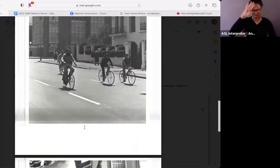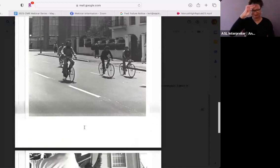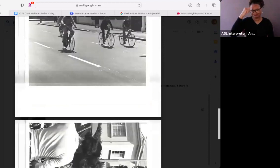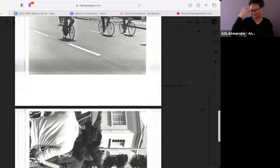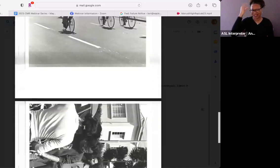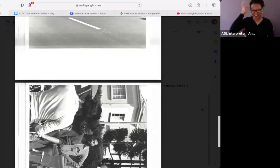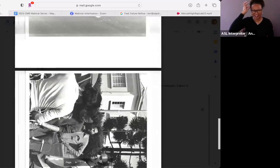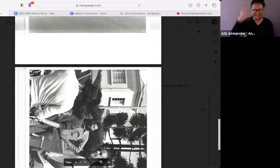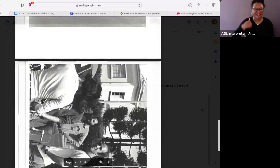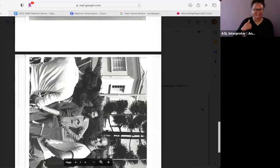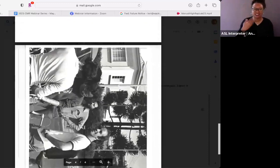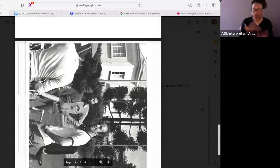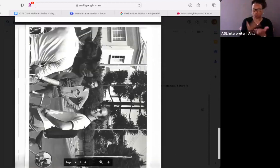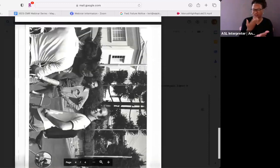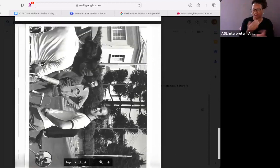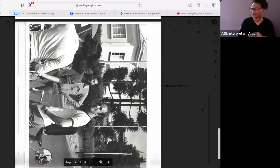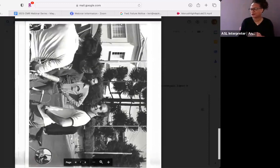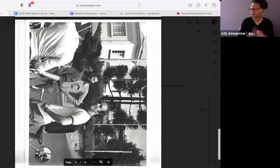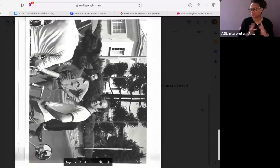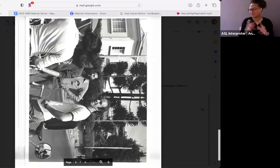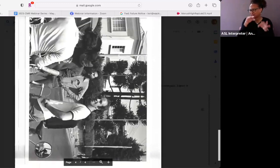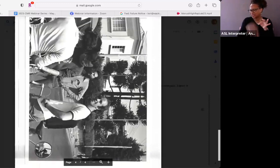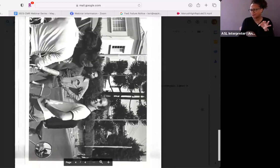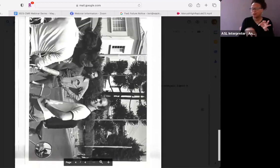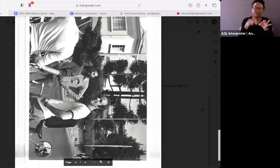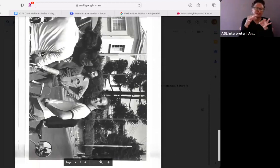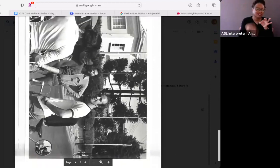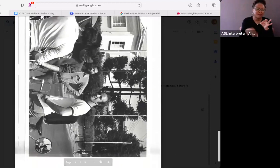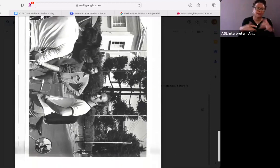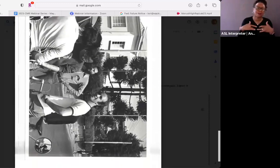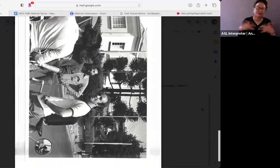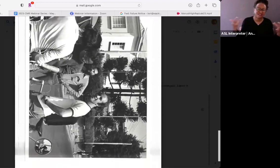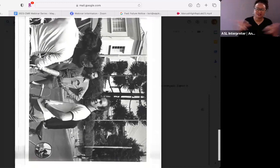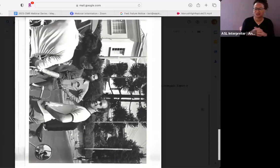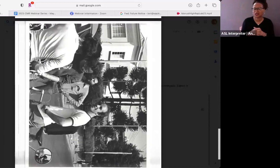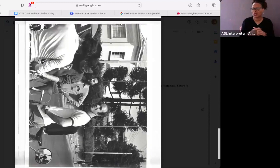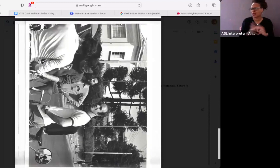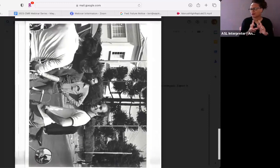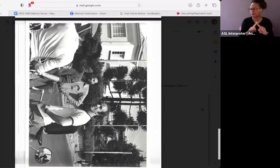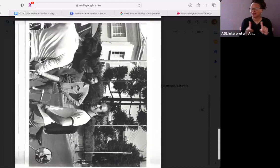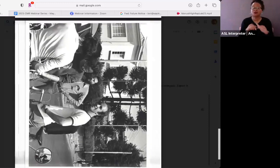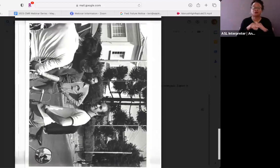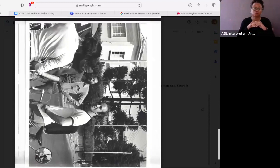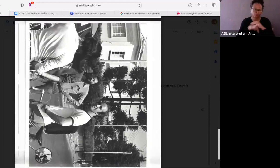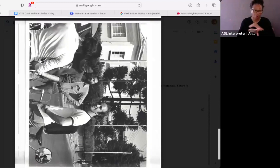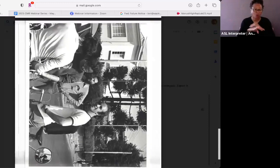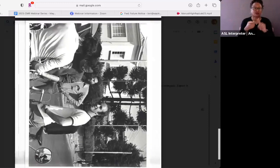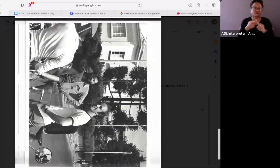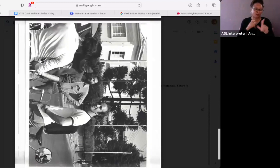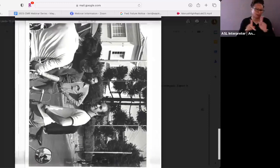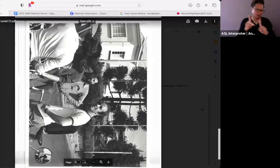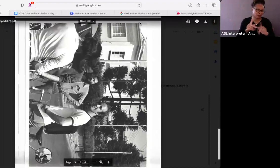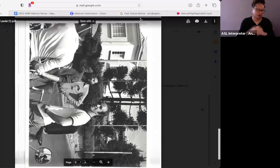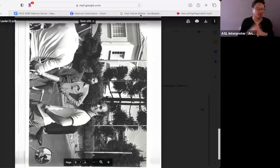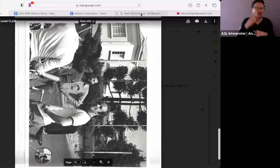And it was just a very simple event, but it was born from the people,